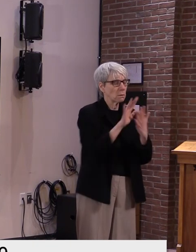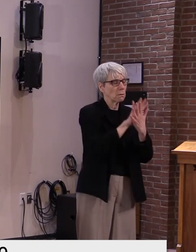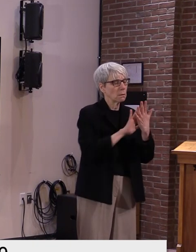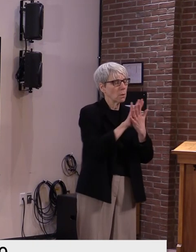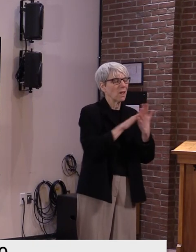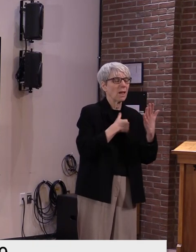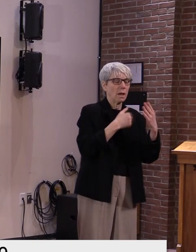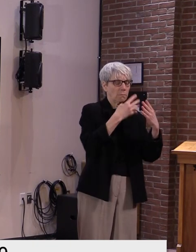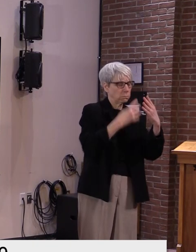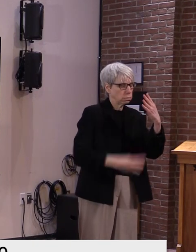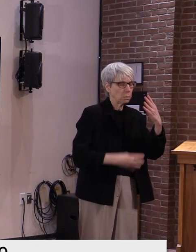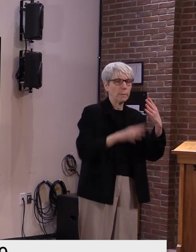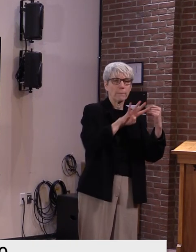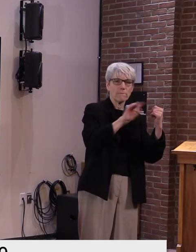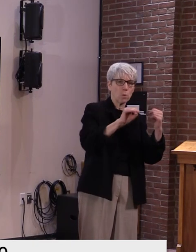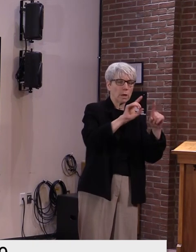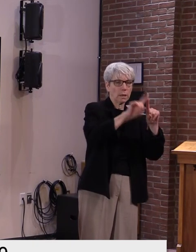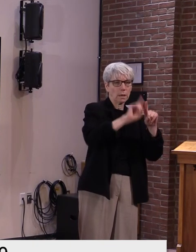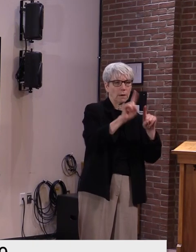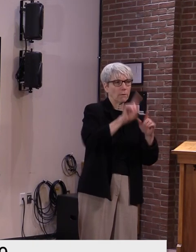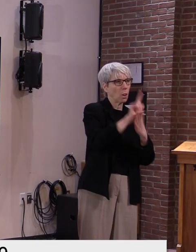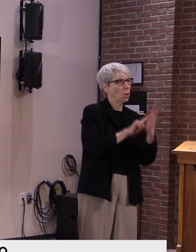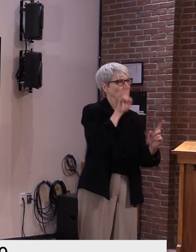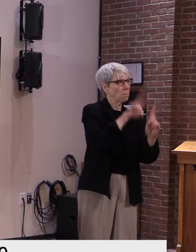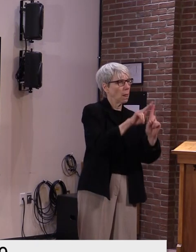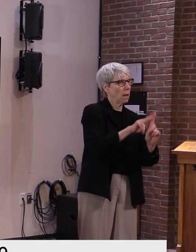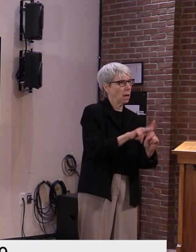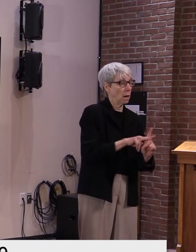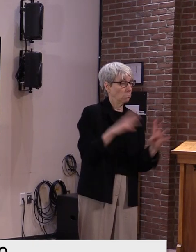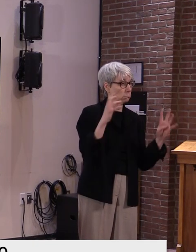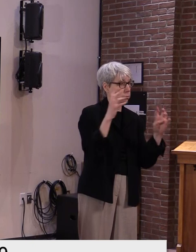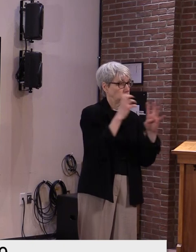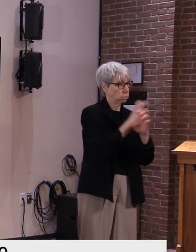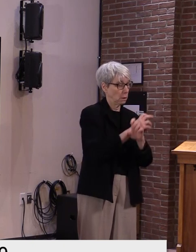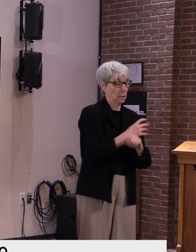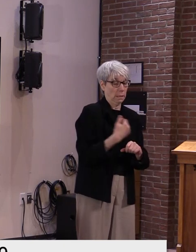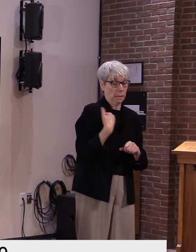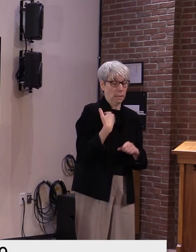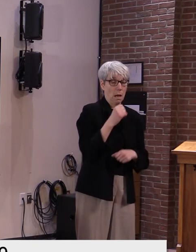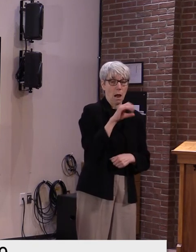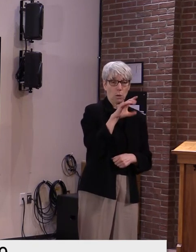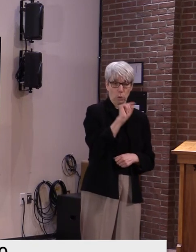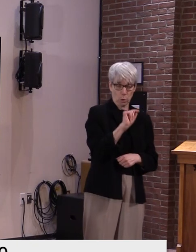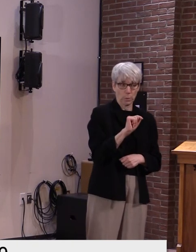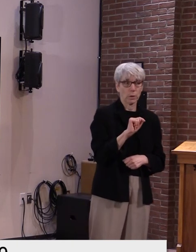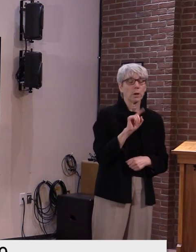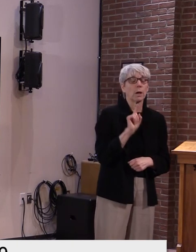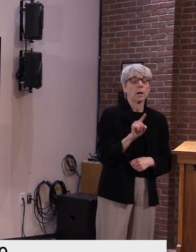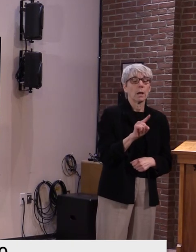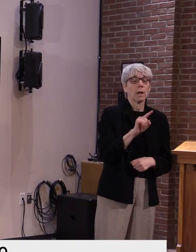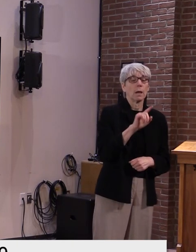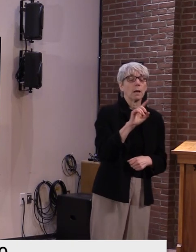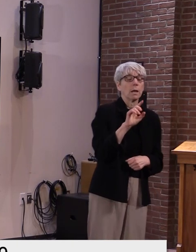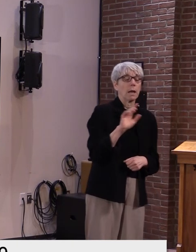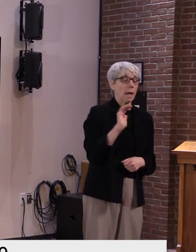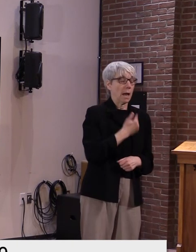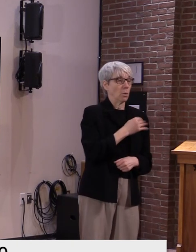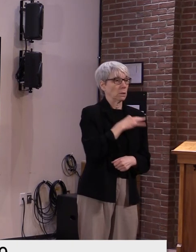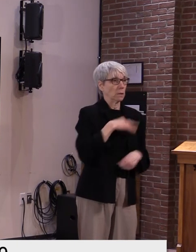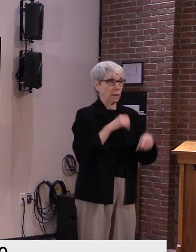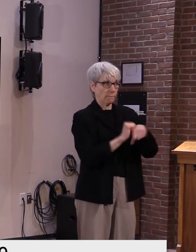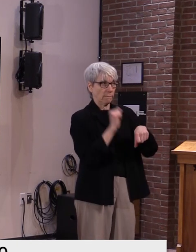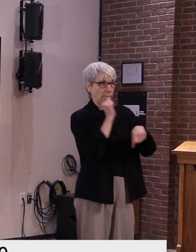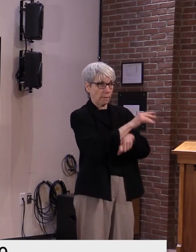Vermont. On the 23rd of October, DPS legal staff had forwarded a memo to the AG's office for